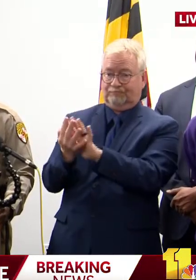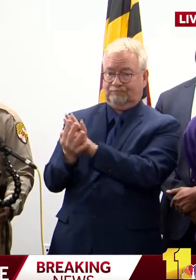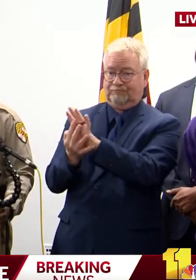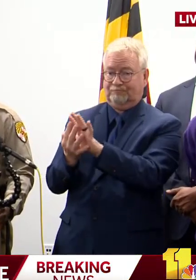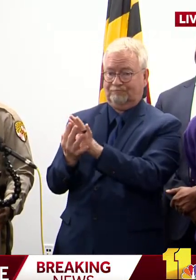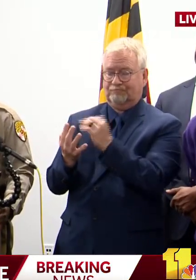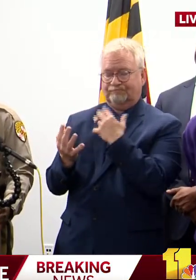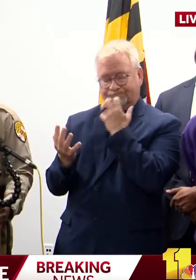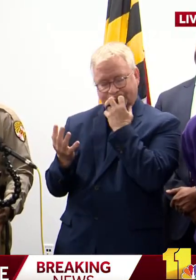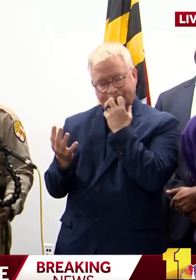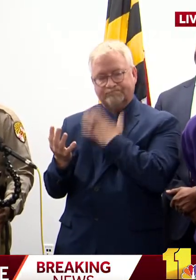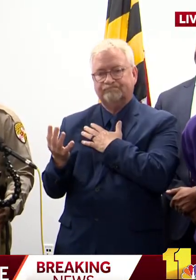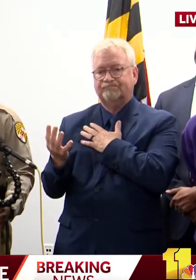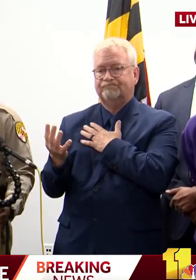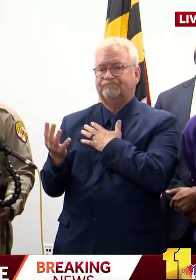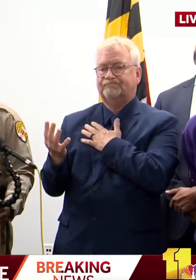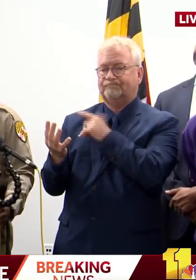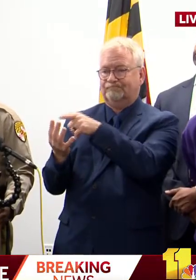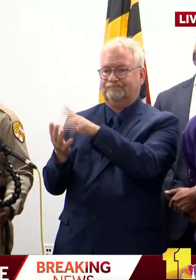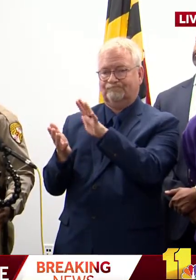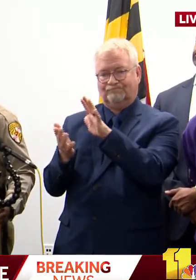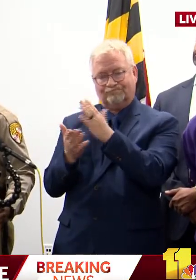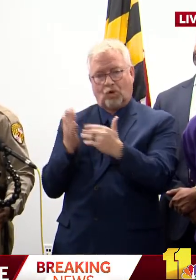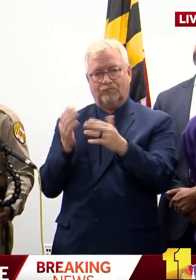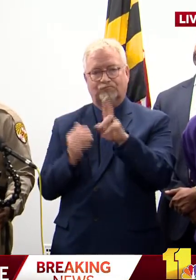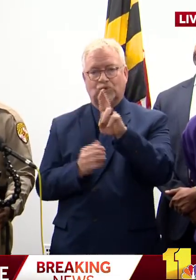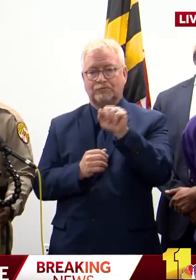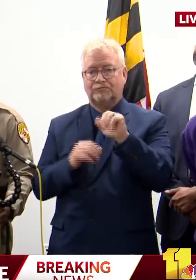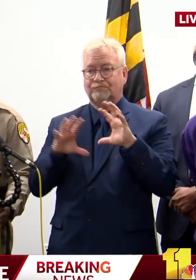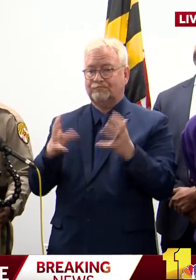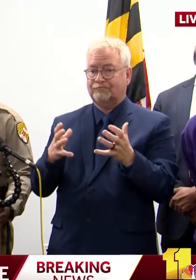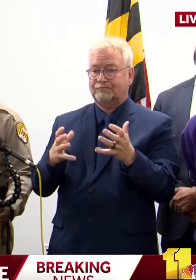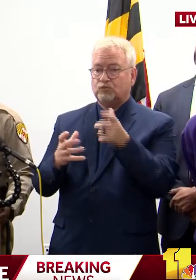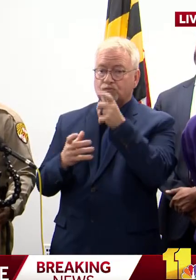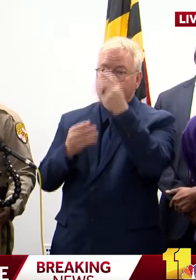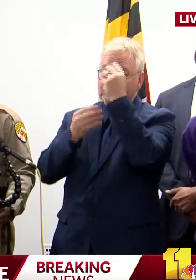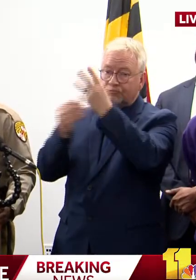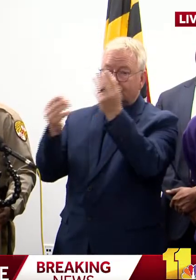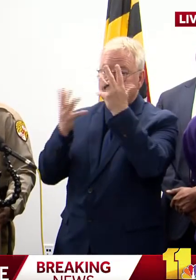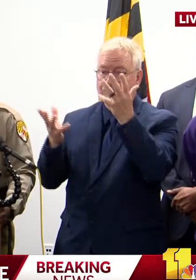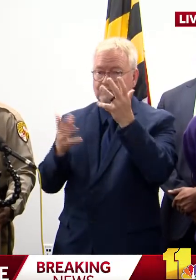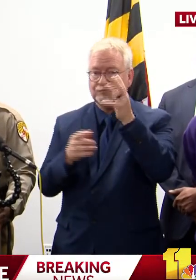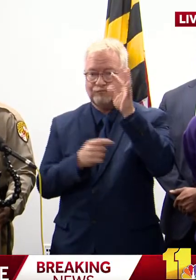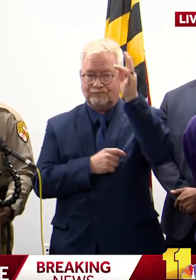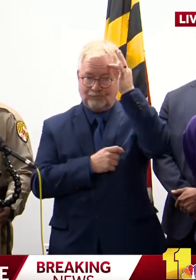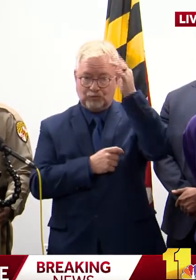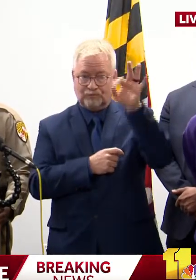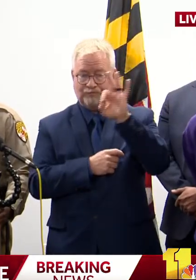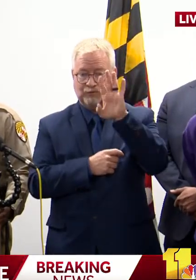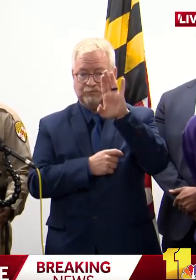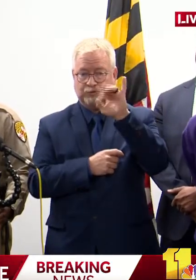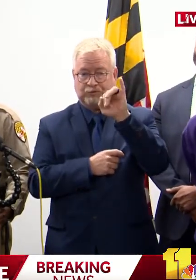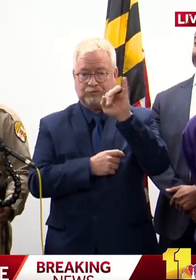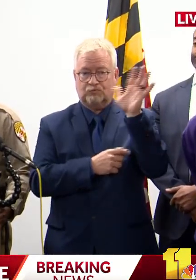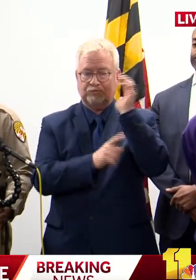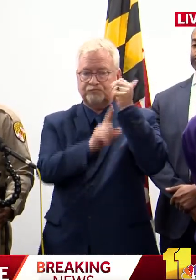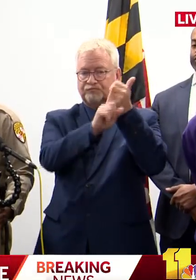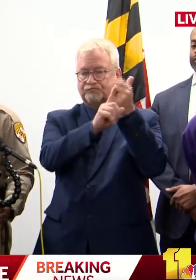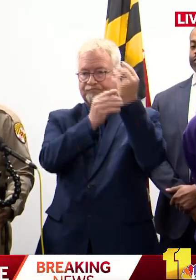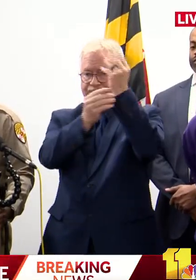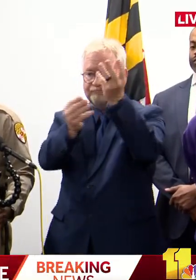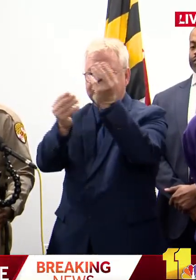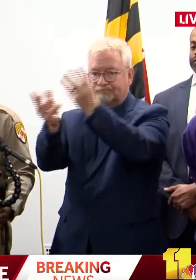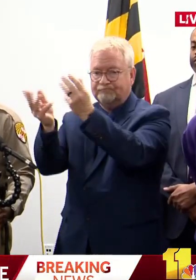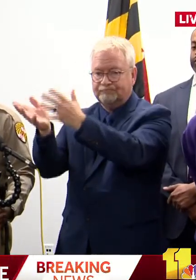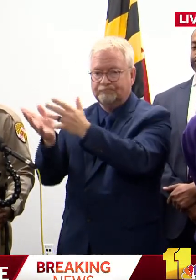ones outside of the United States is being handled by the Federal Bureau of Investigation in accordance with their